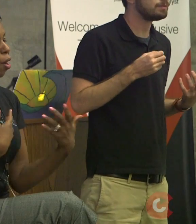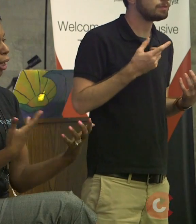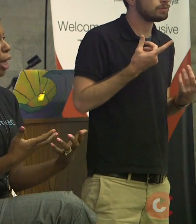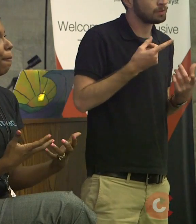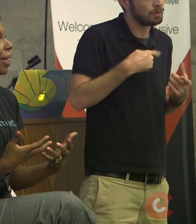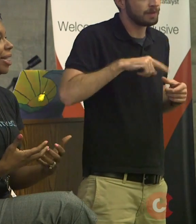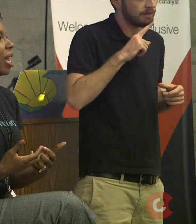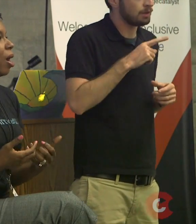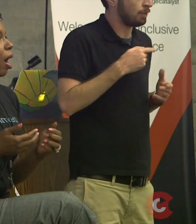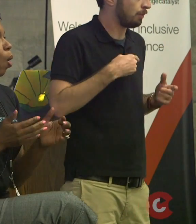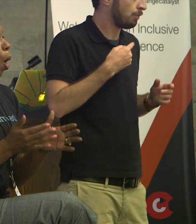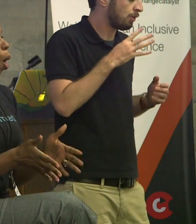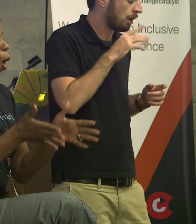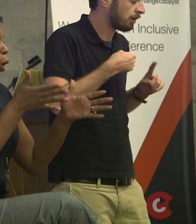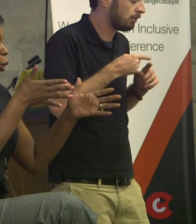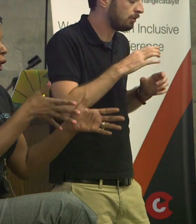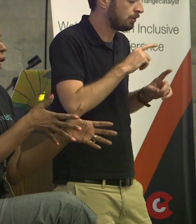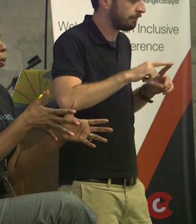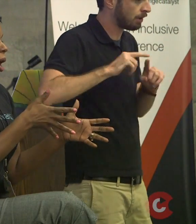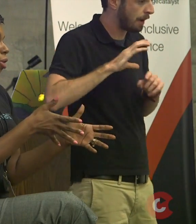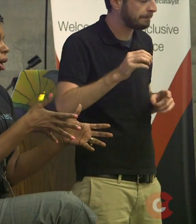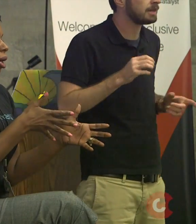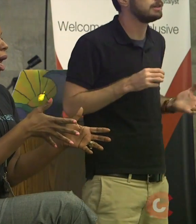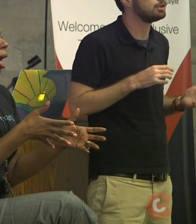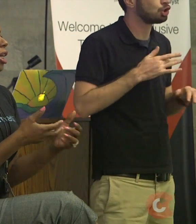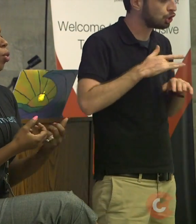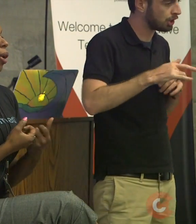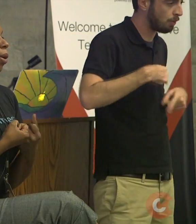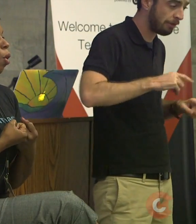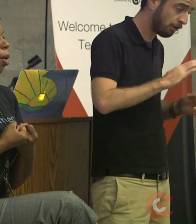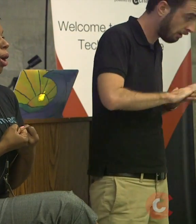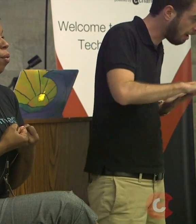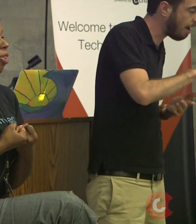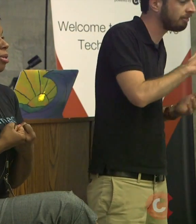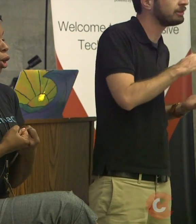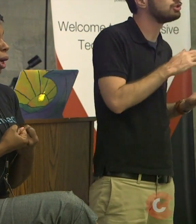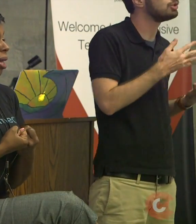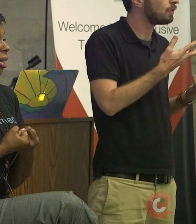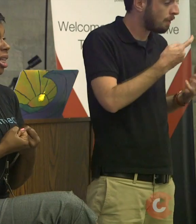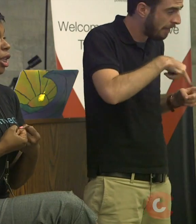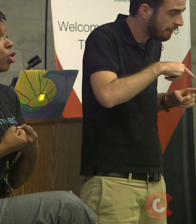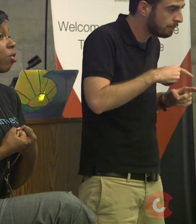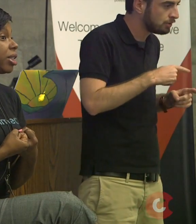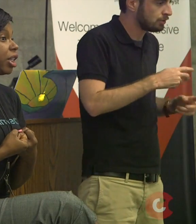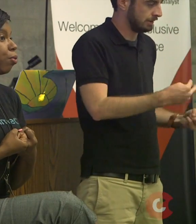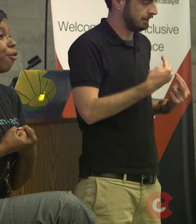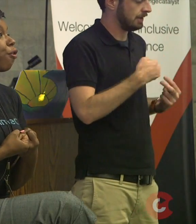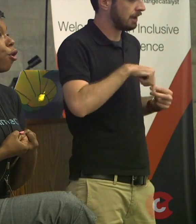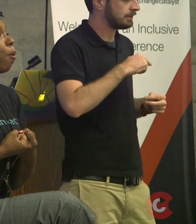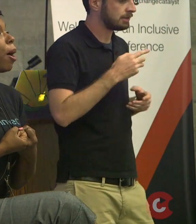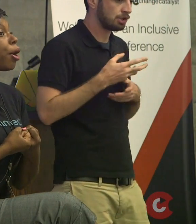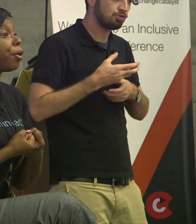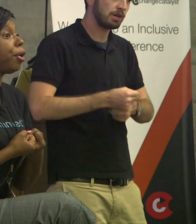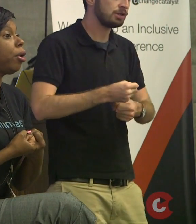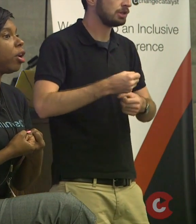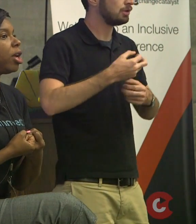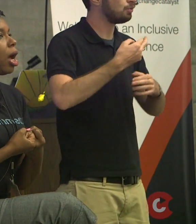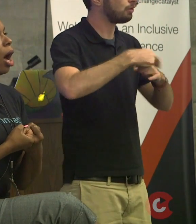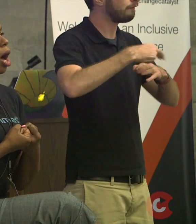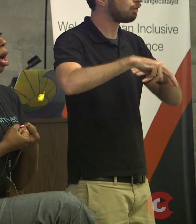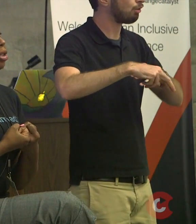we were talking to companies early while they're in college, we want them to look at us as a trusted referral